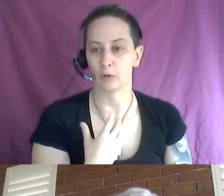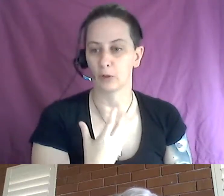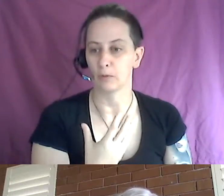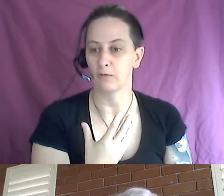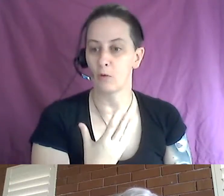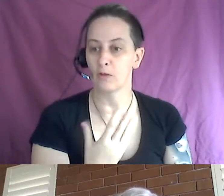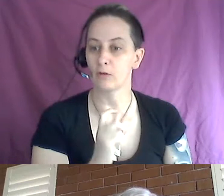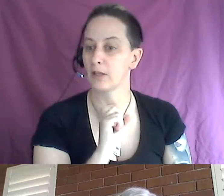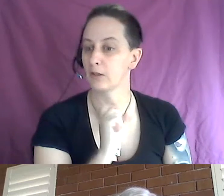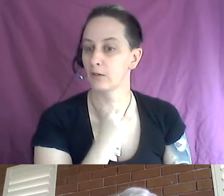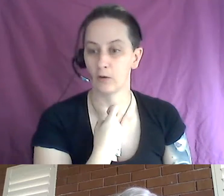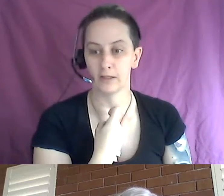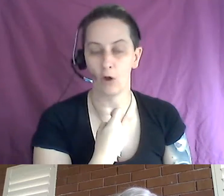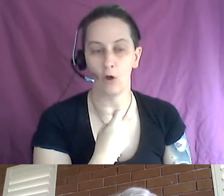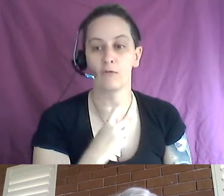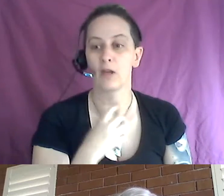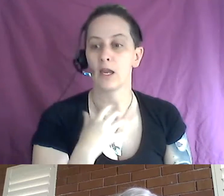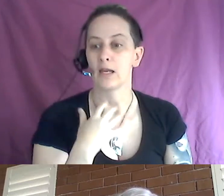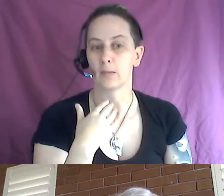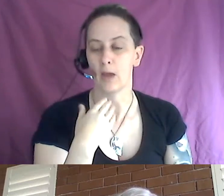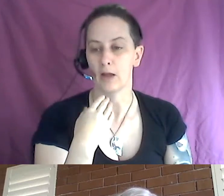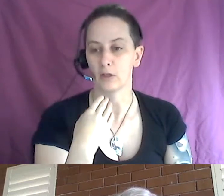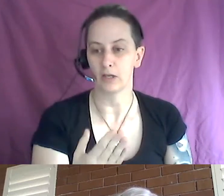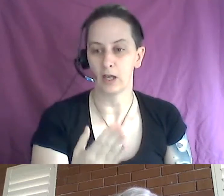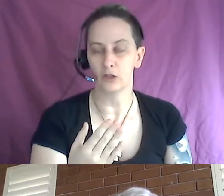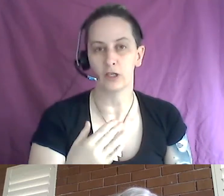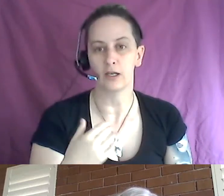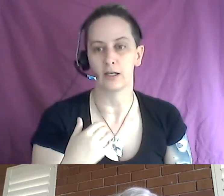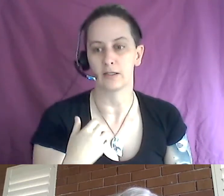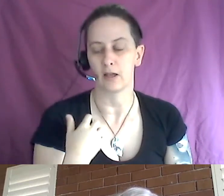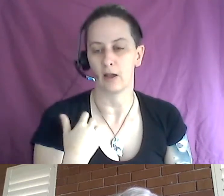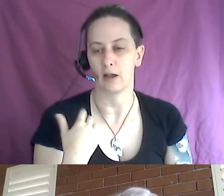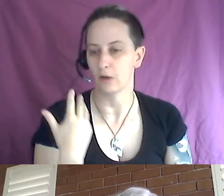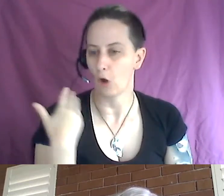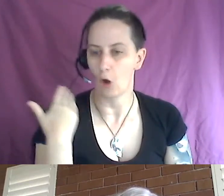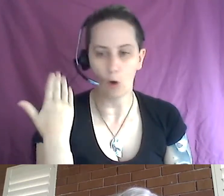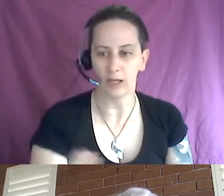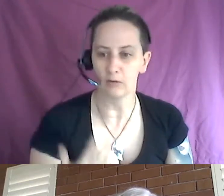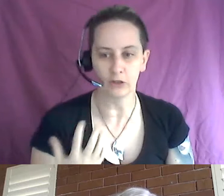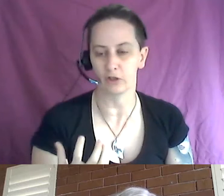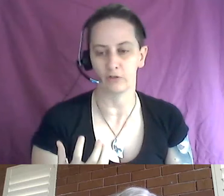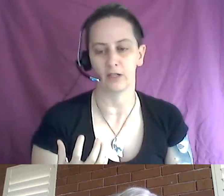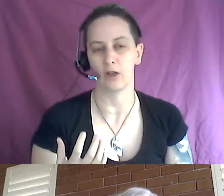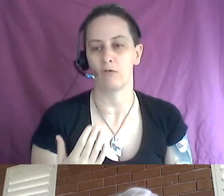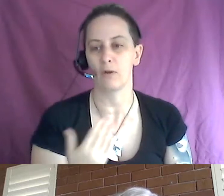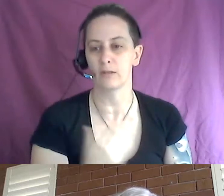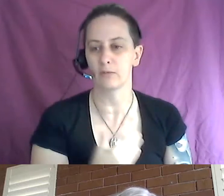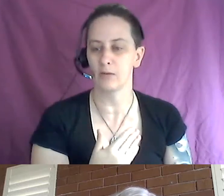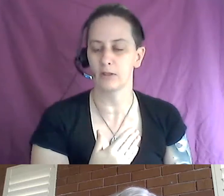as we're talking before with Auslan, the voice is off. It's about communication. It's a whole language structure in itself. Whereas with